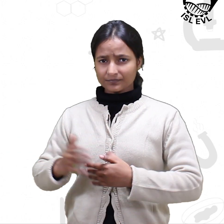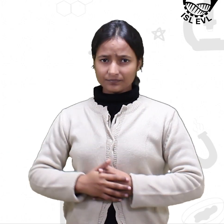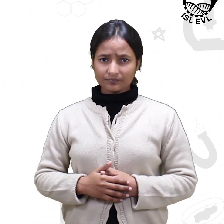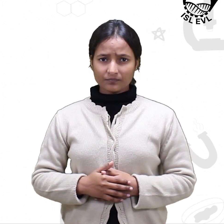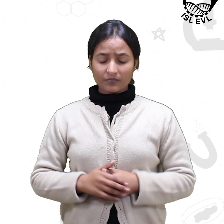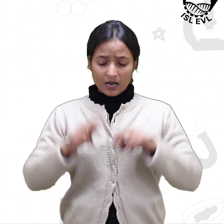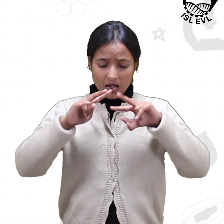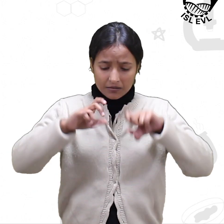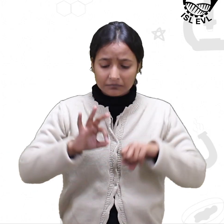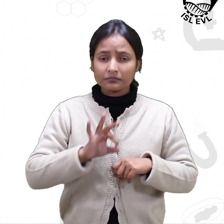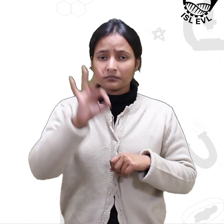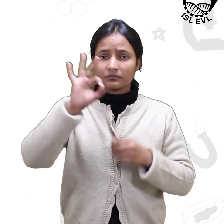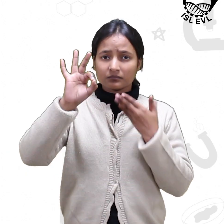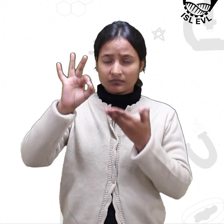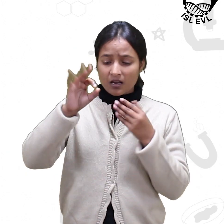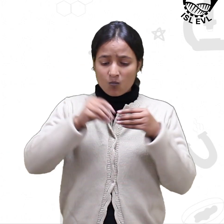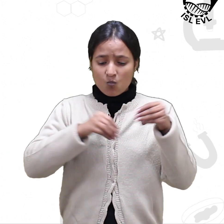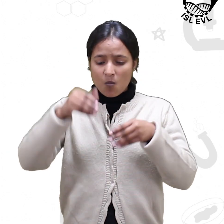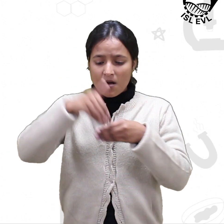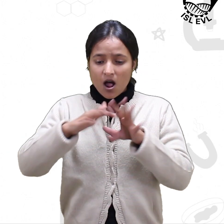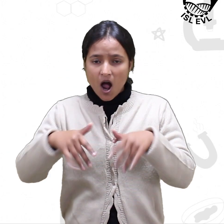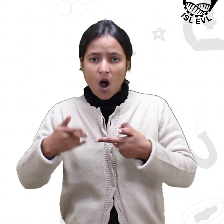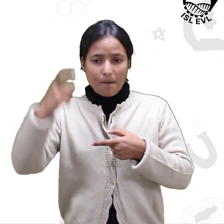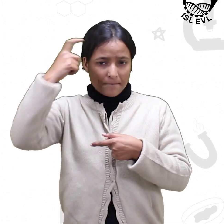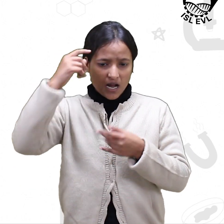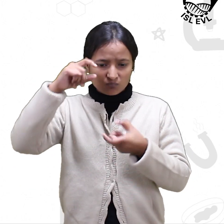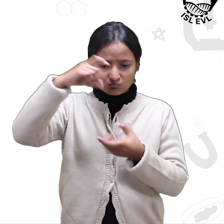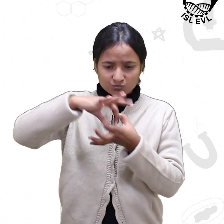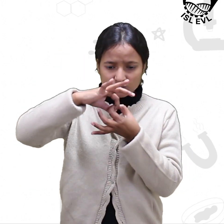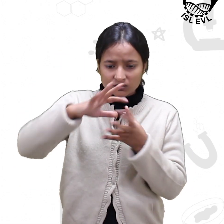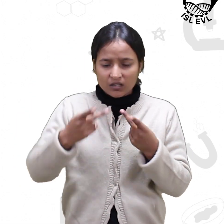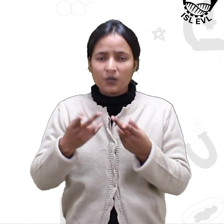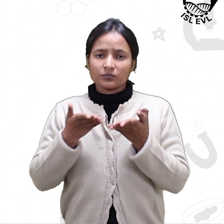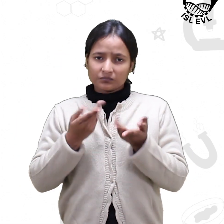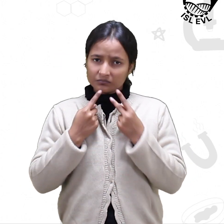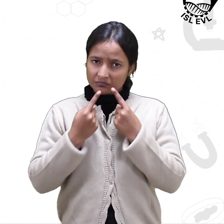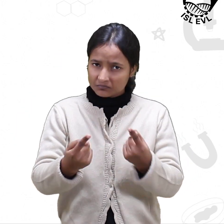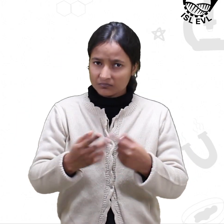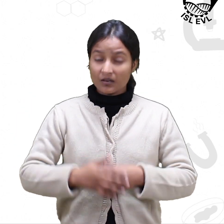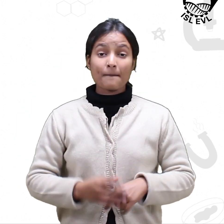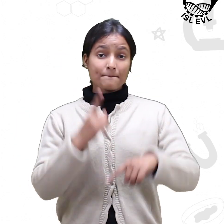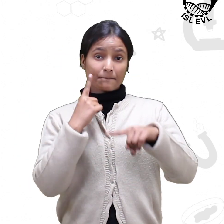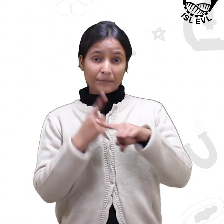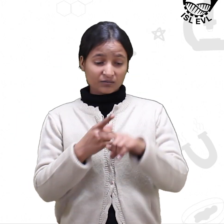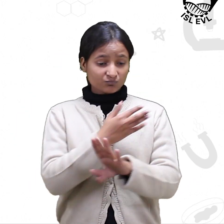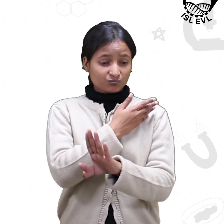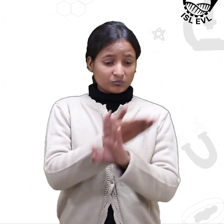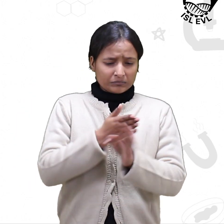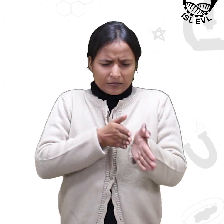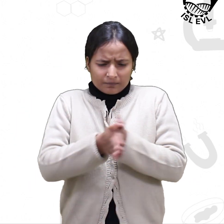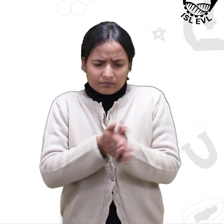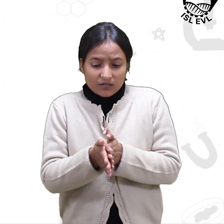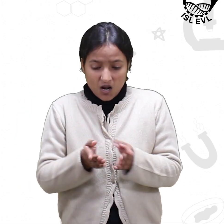lab. They also spoke to Dr. Vasu about her motivations and inspirations for making such